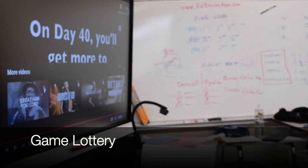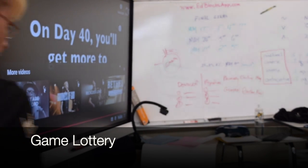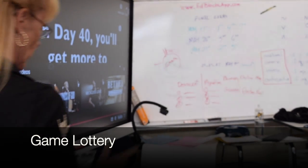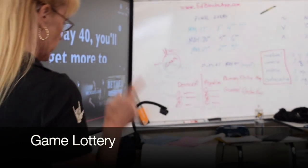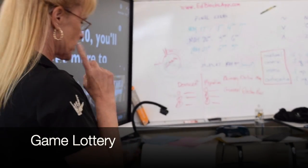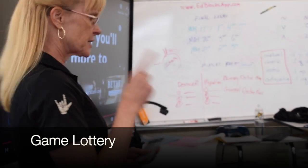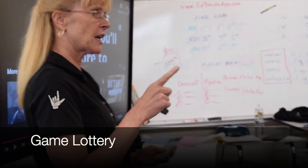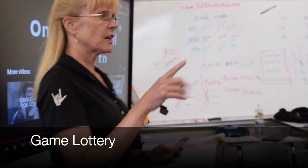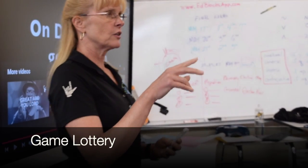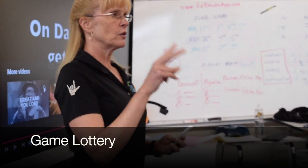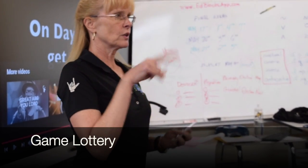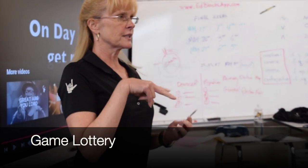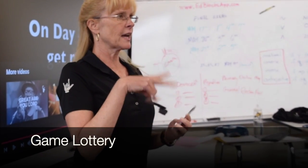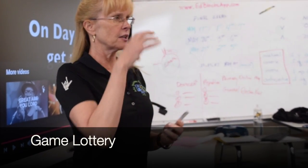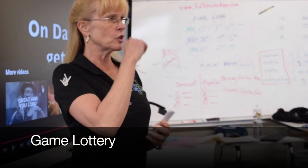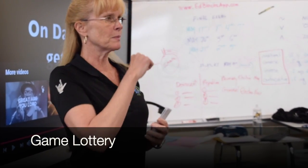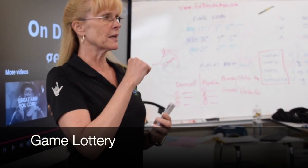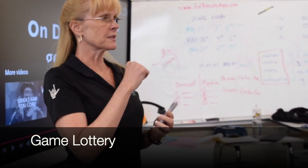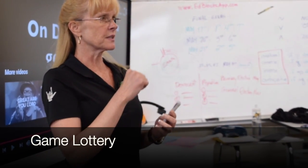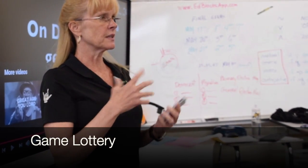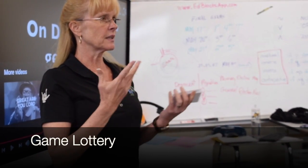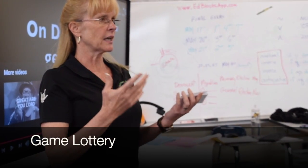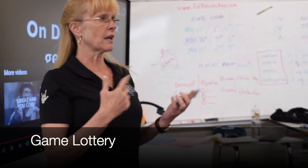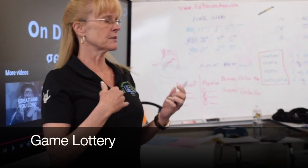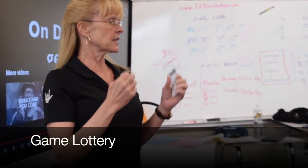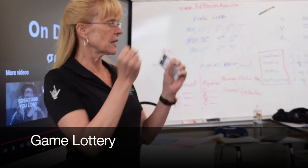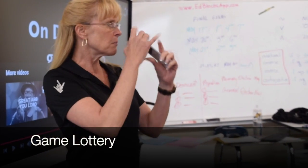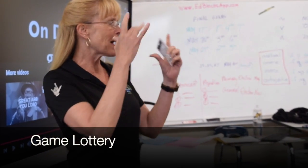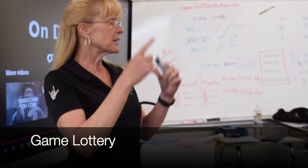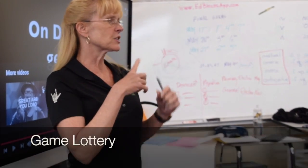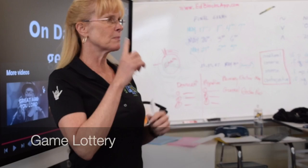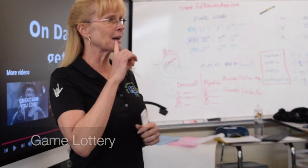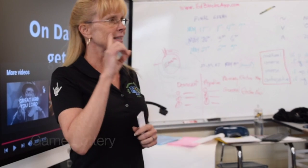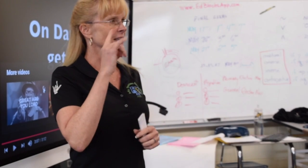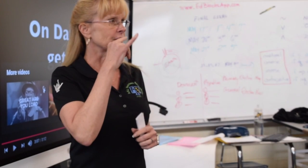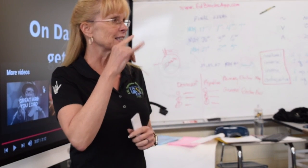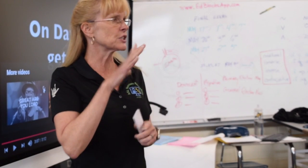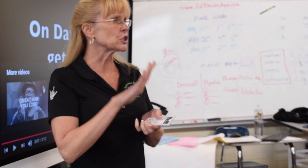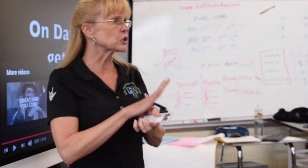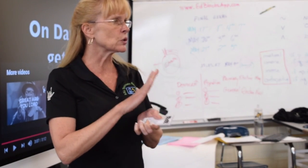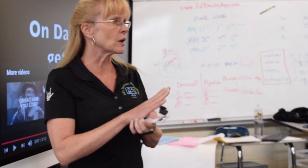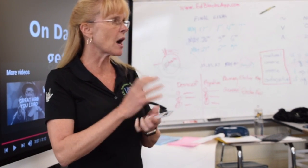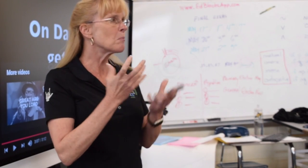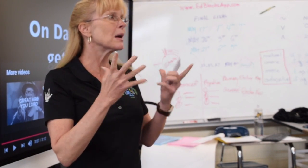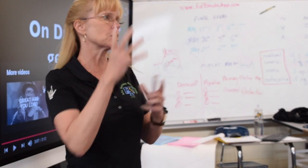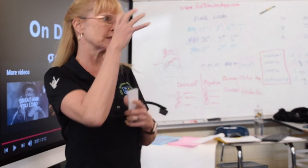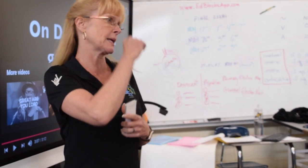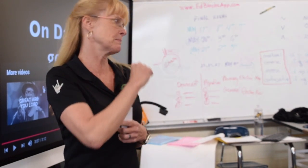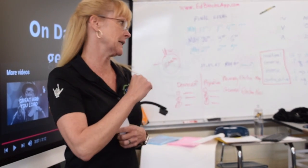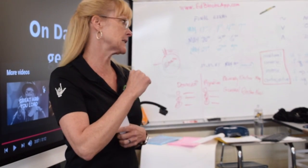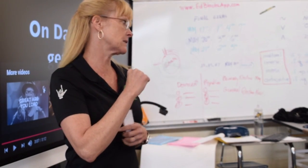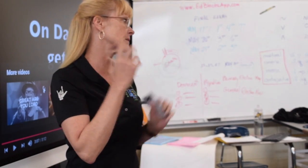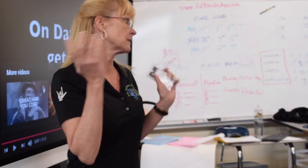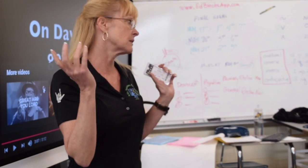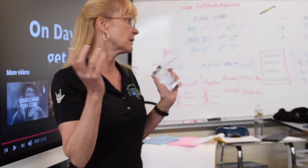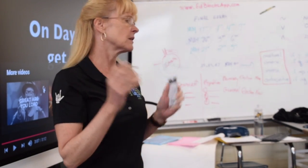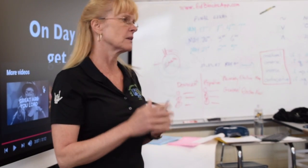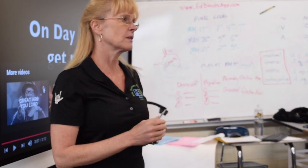Okay, we were just saying you look down and you miss, and I'm saying imagine about the deaf kids in school, how much they miss.